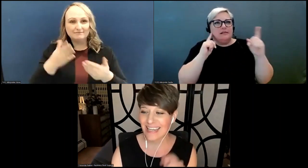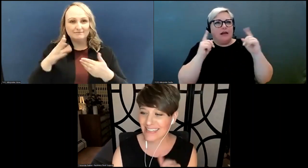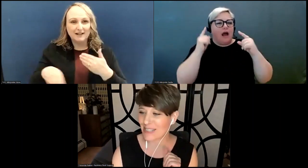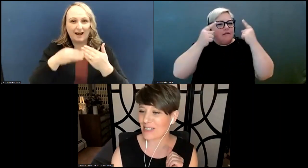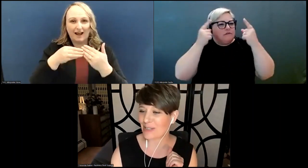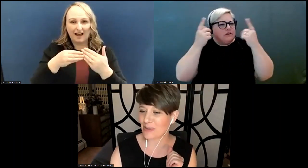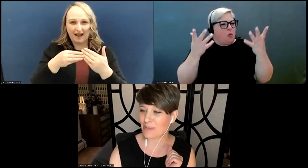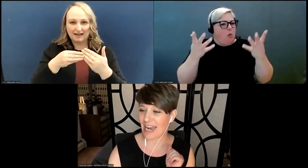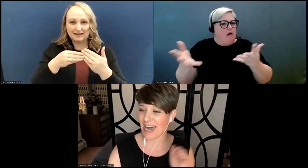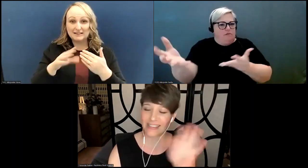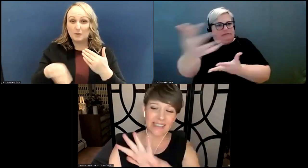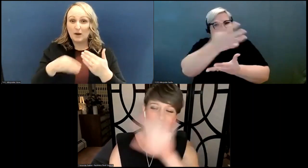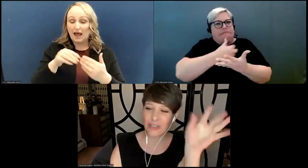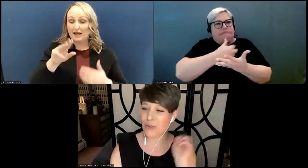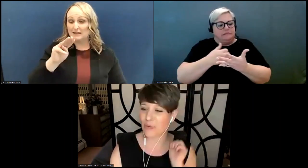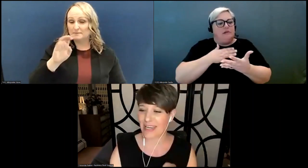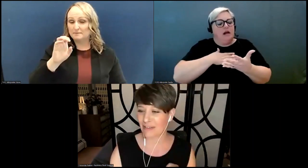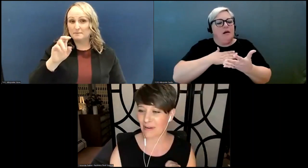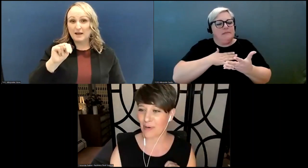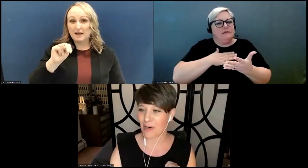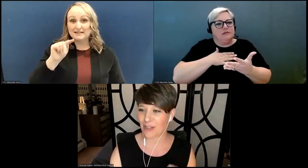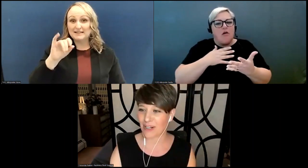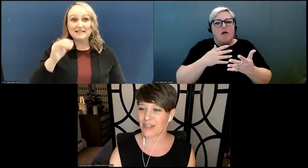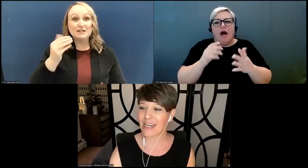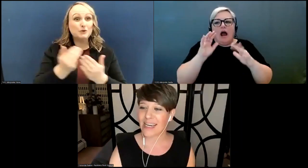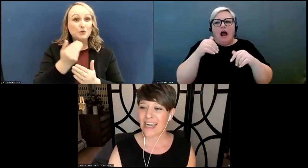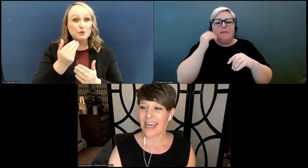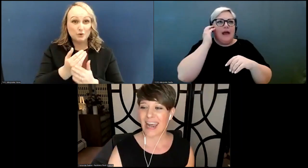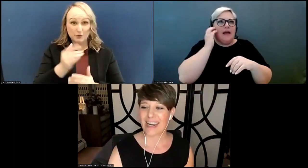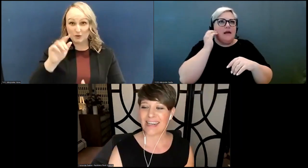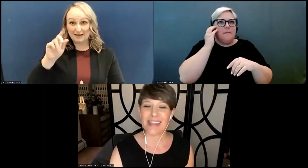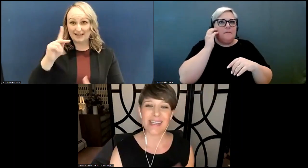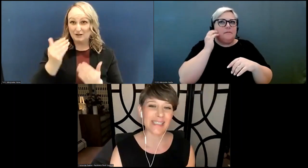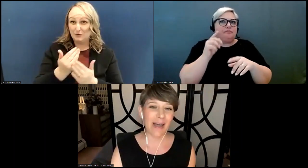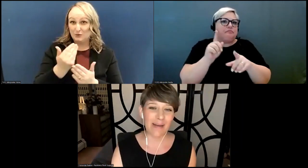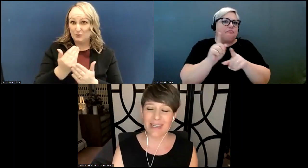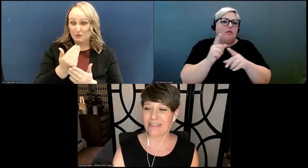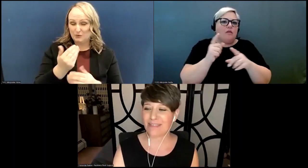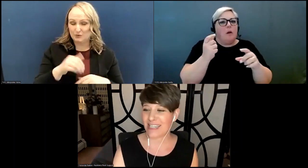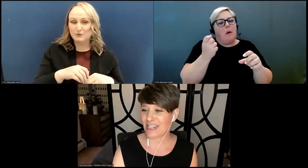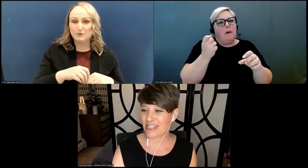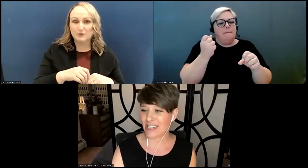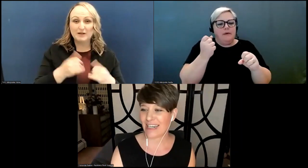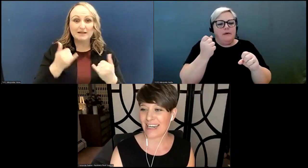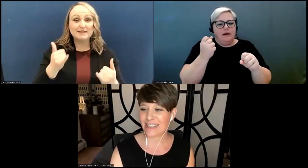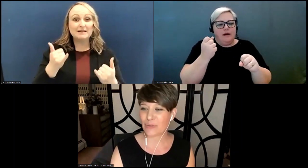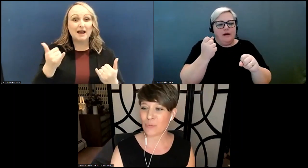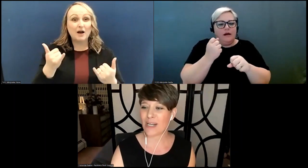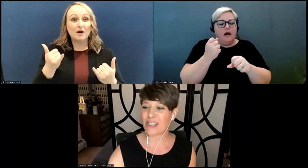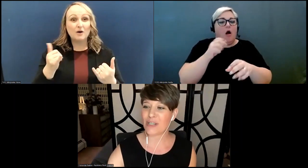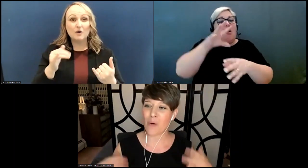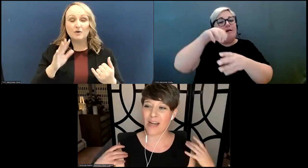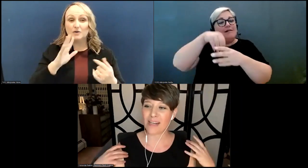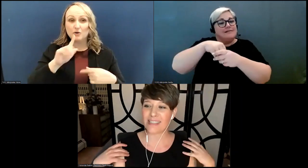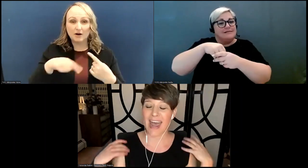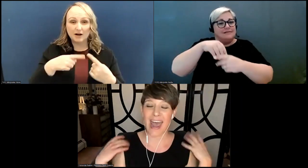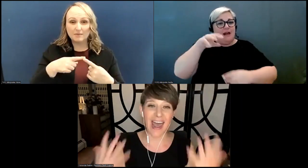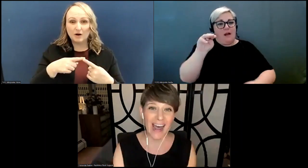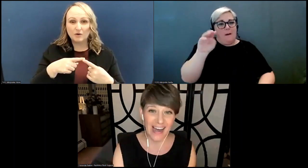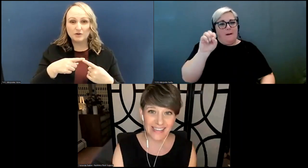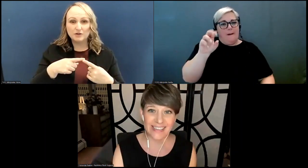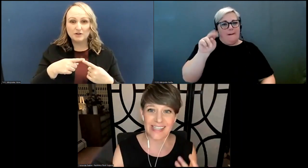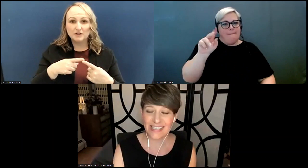link into the Zoom chat. This is a new link from earlier. And this time the invitation is, what do you want